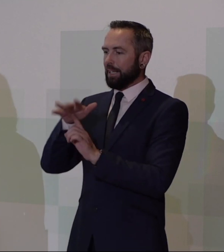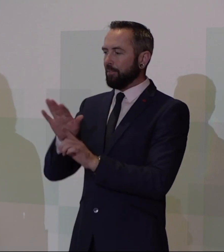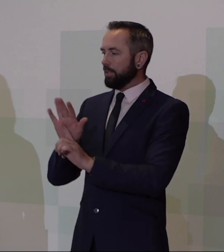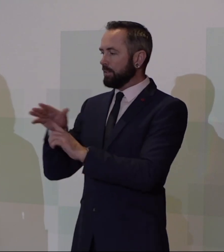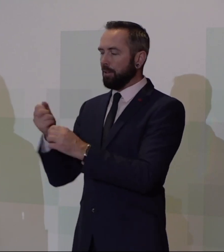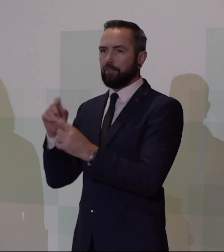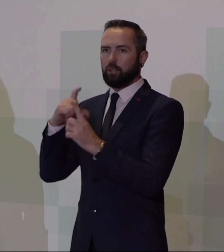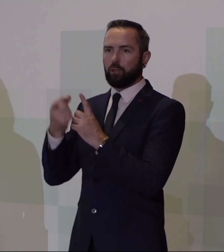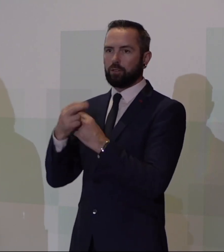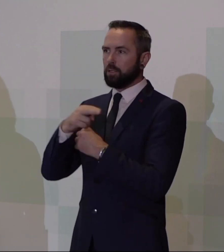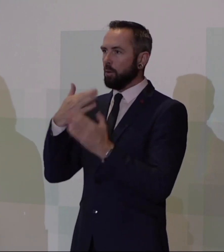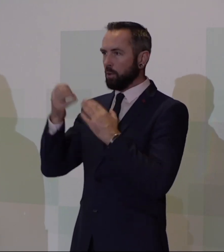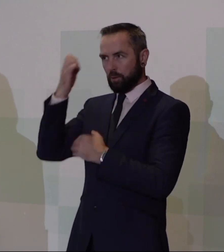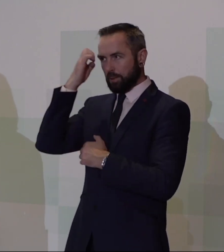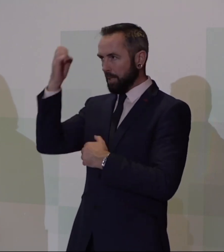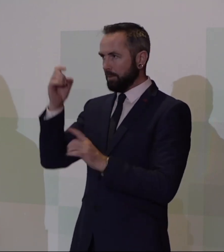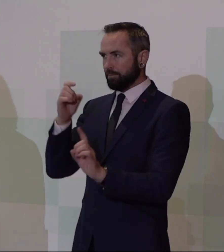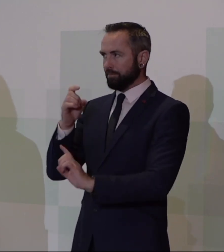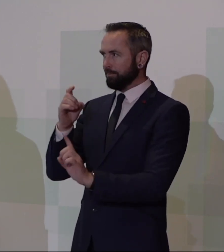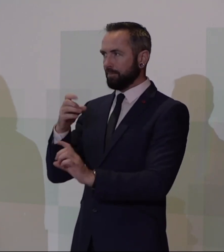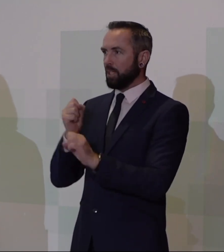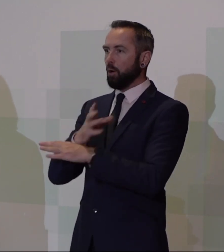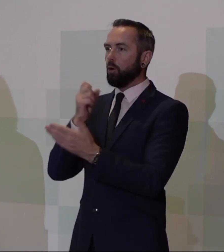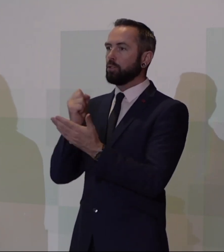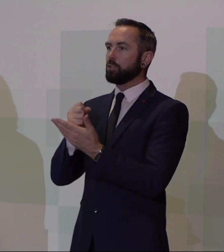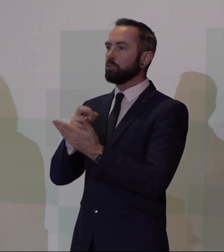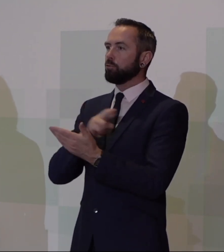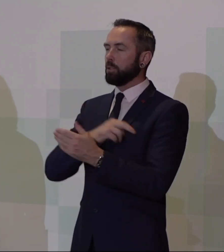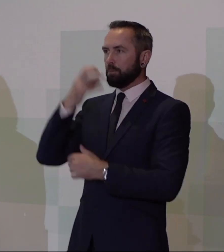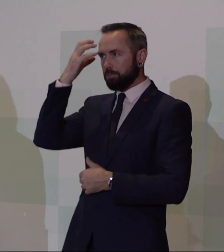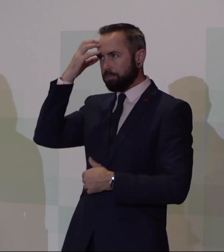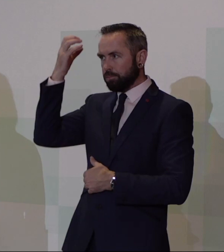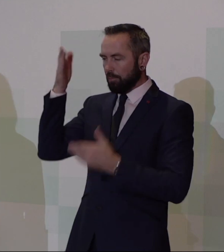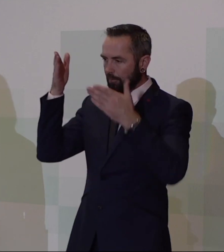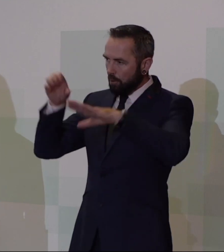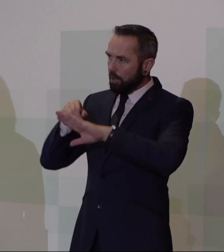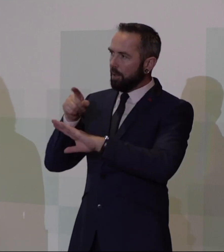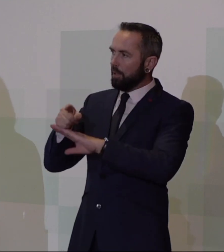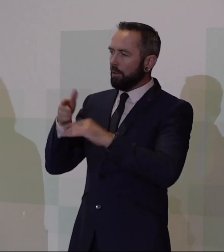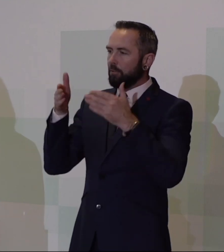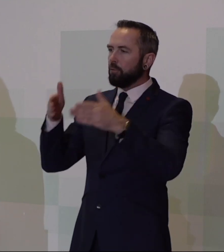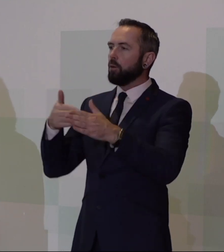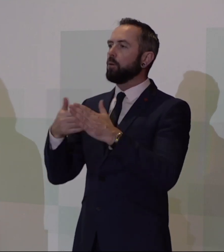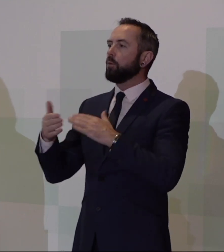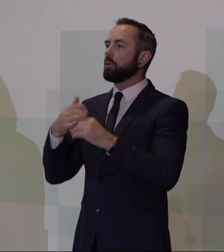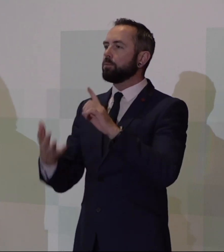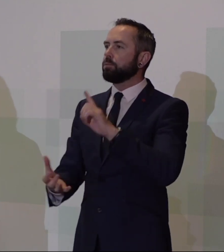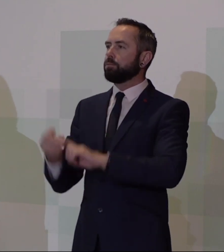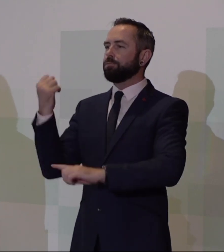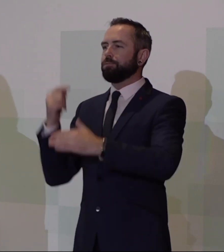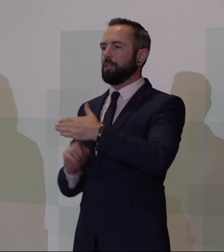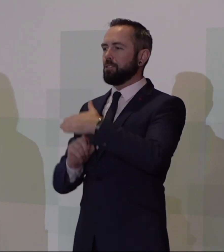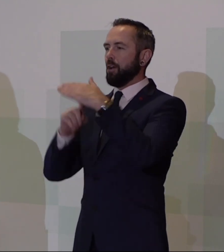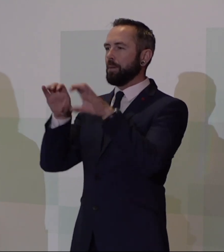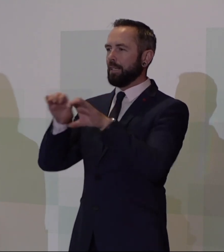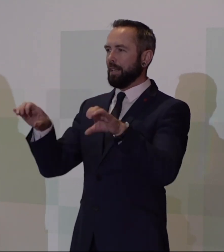was not what you would expect. All students were extremely academically driven. Their focus was on getting the top of their class, and